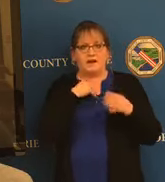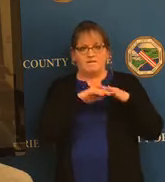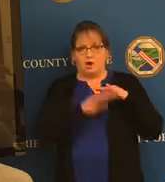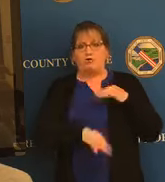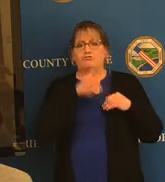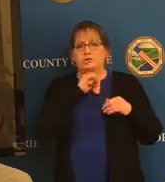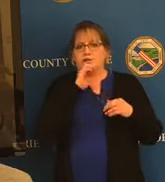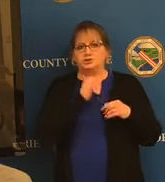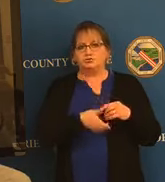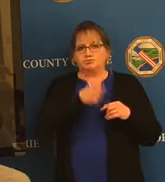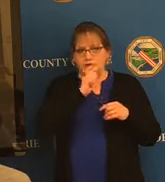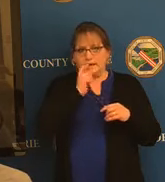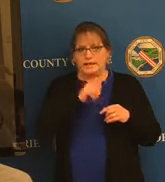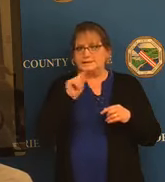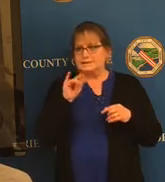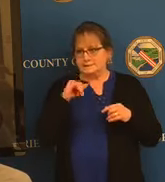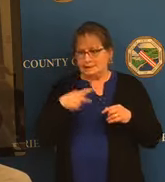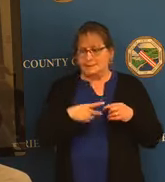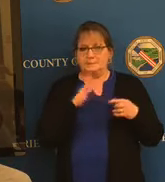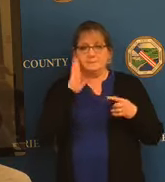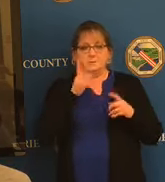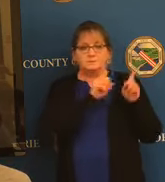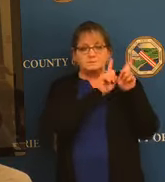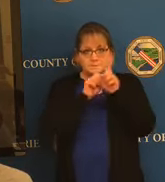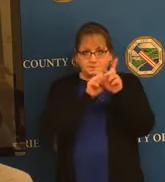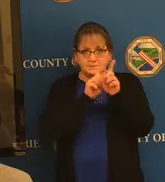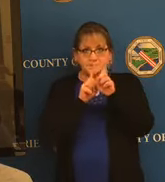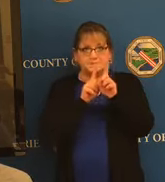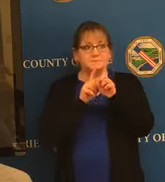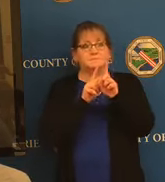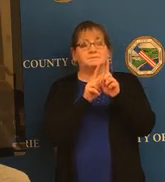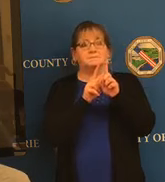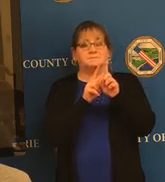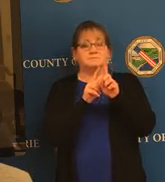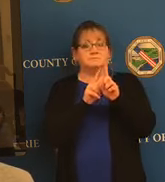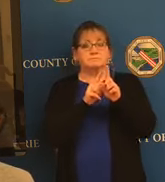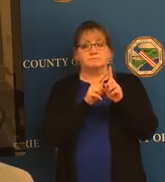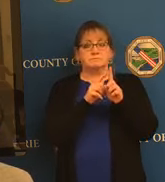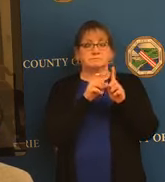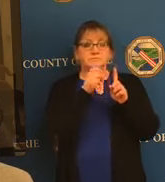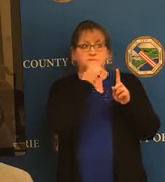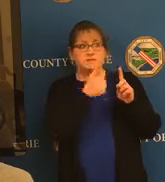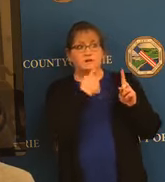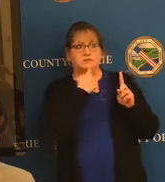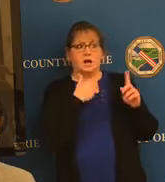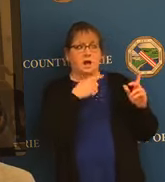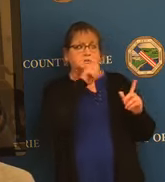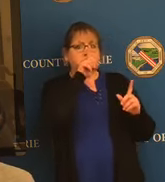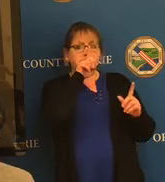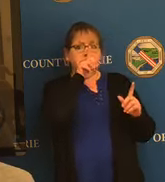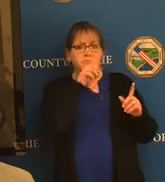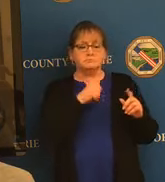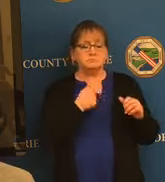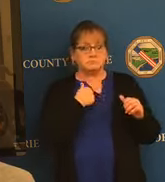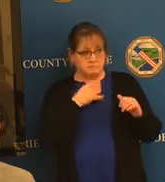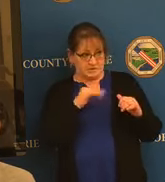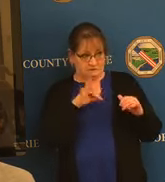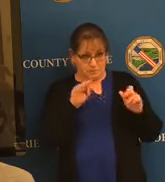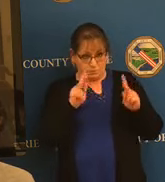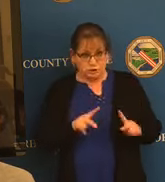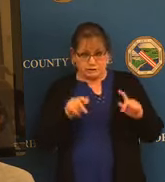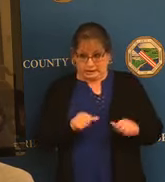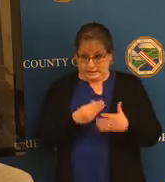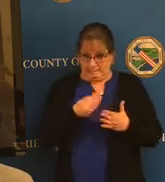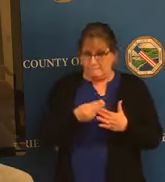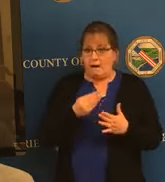drinking tip. They'll go in with someone who's under the age of 21 undercover. If that person is able to buy beer or alcohol, then they